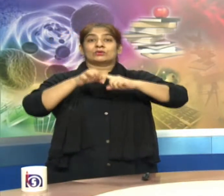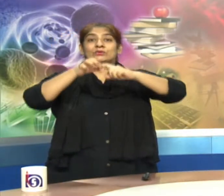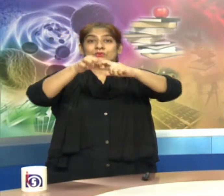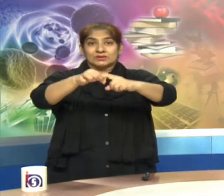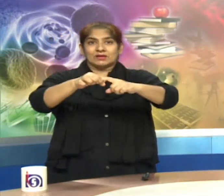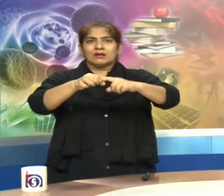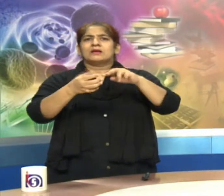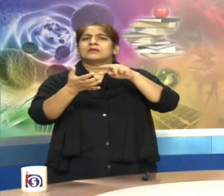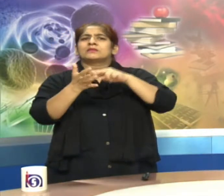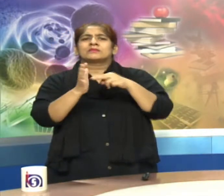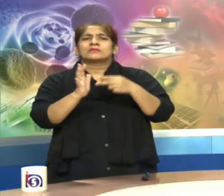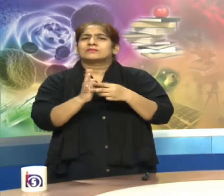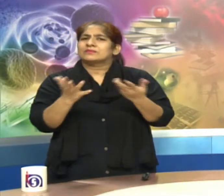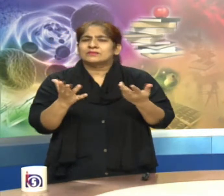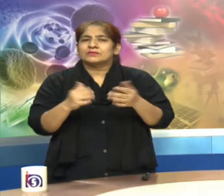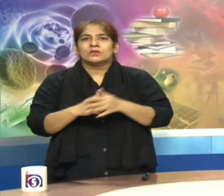Eighth question